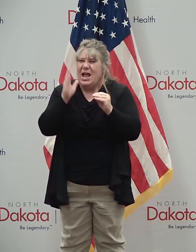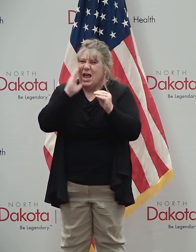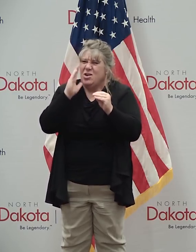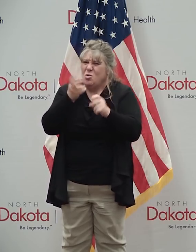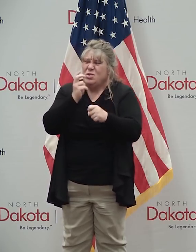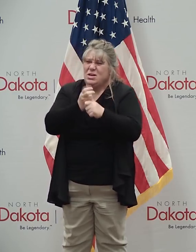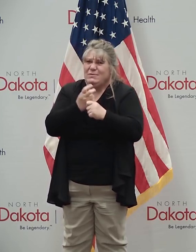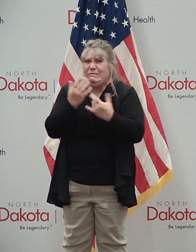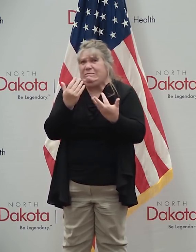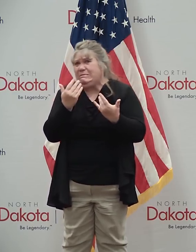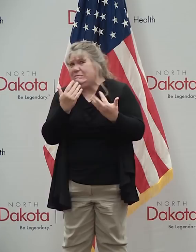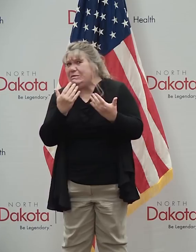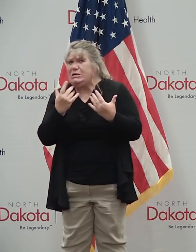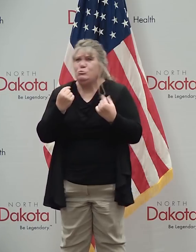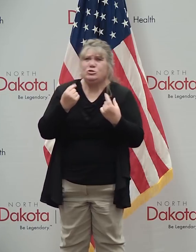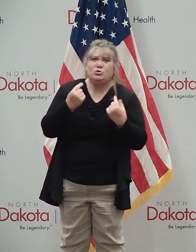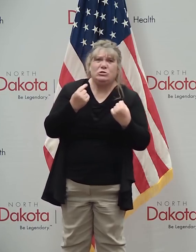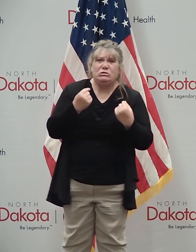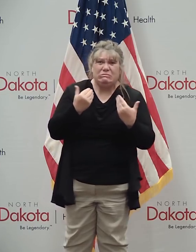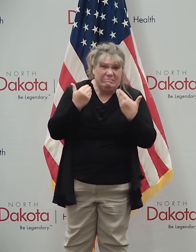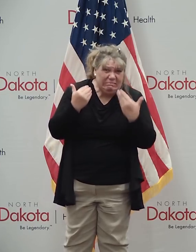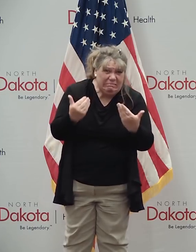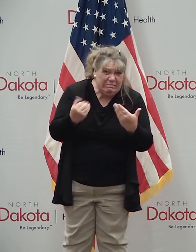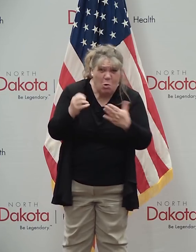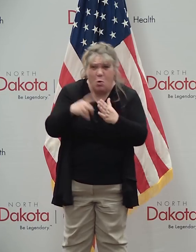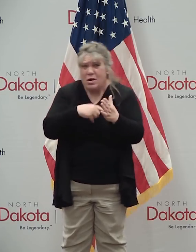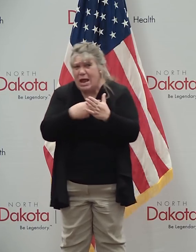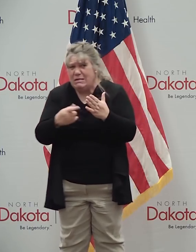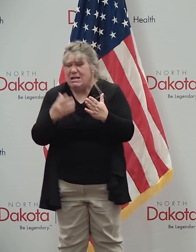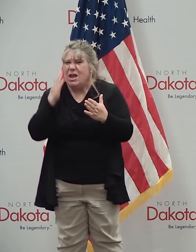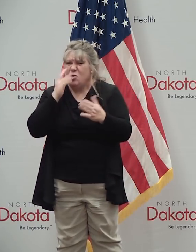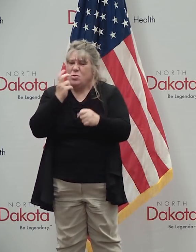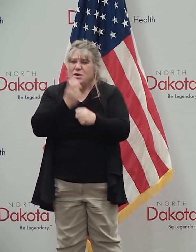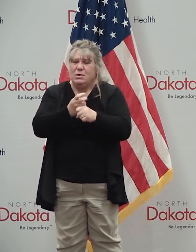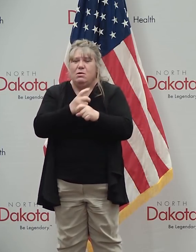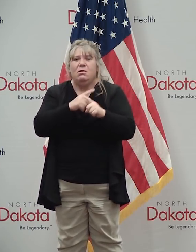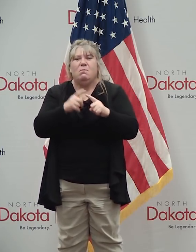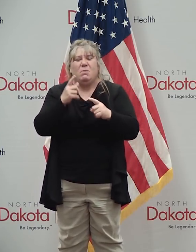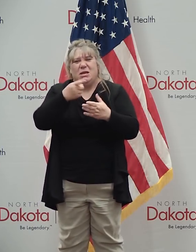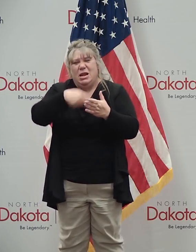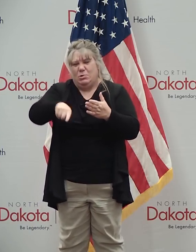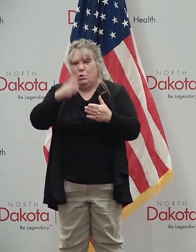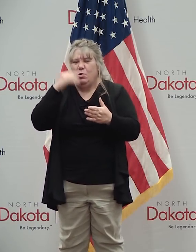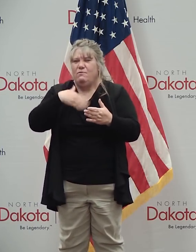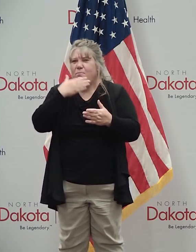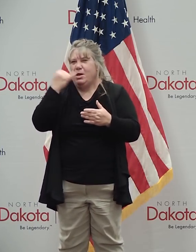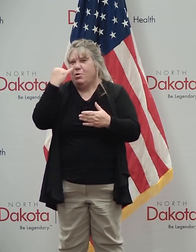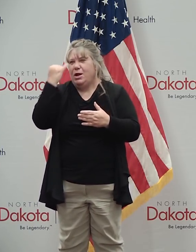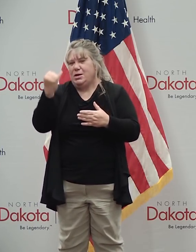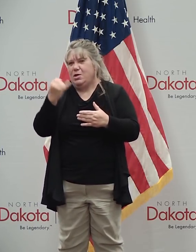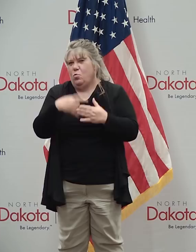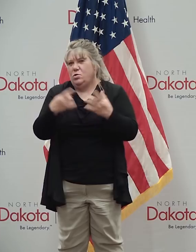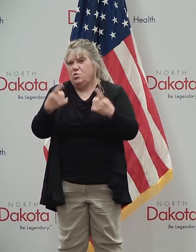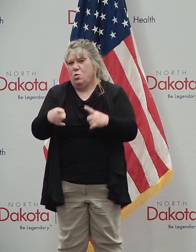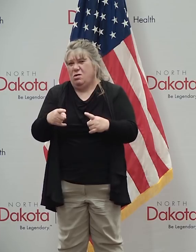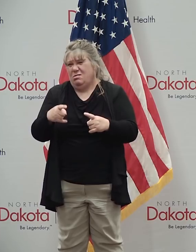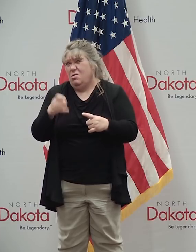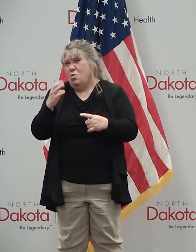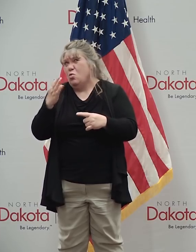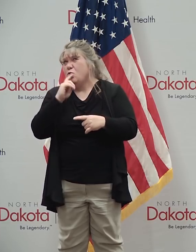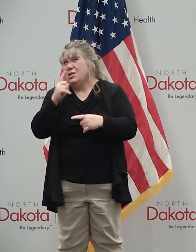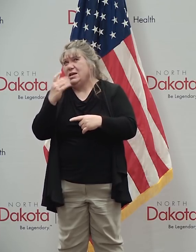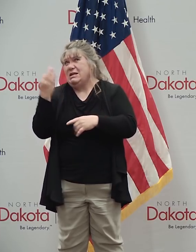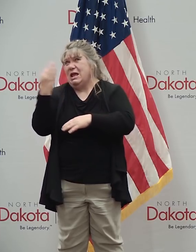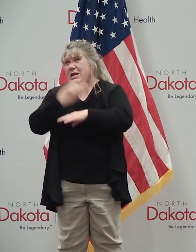keep waiting on this, but we'll have better sense of where we are a week from now, or more, about 9 days from now, week from